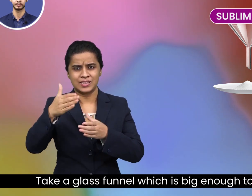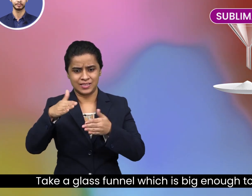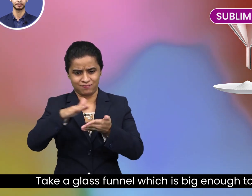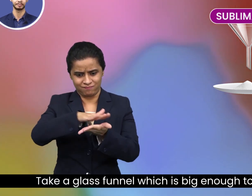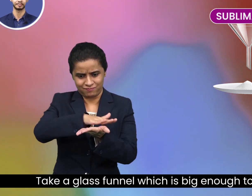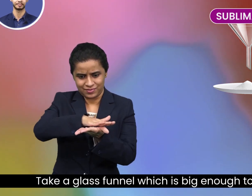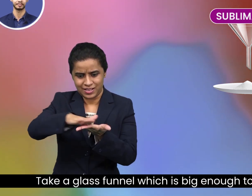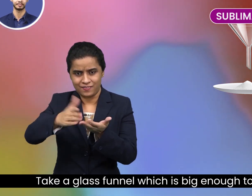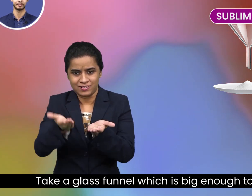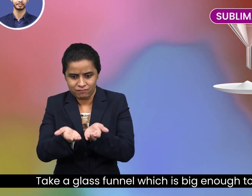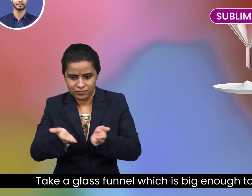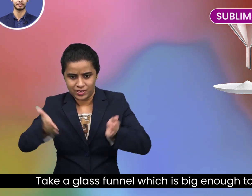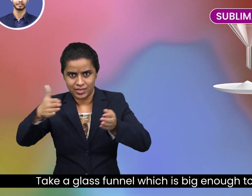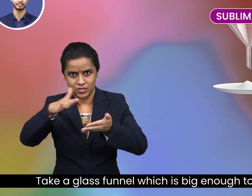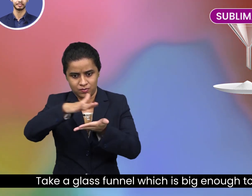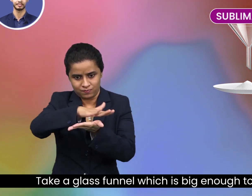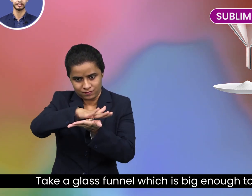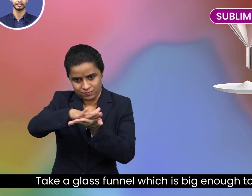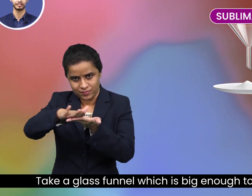dish.